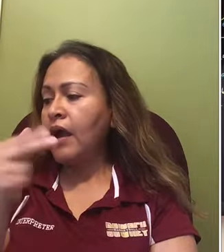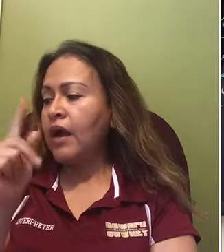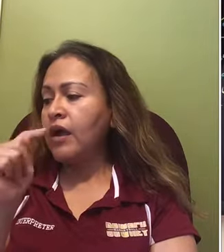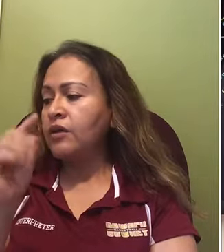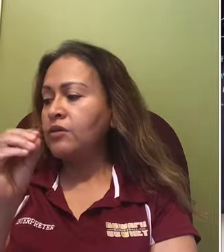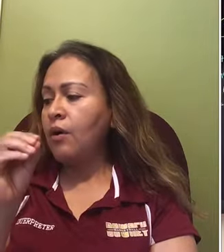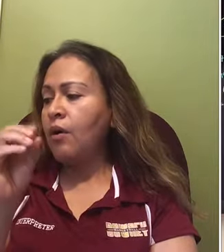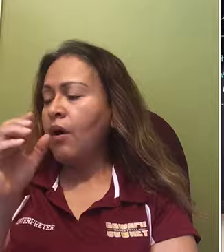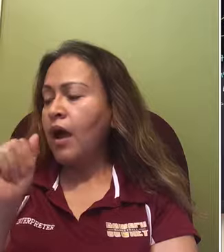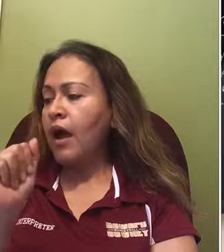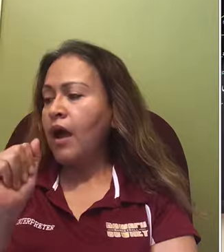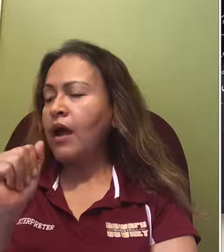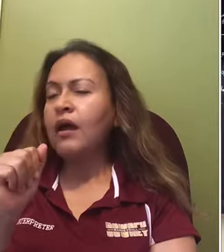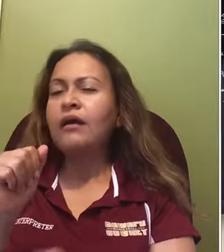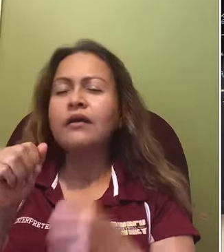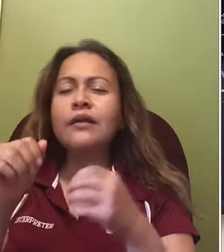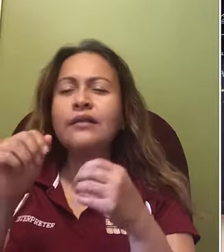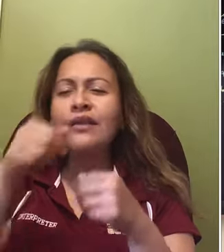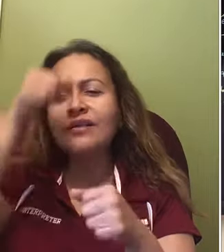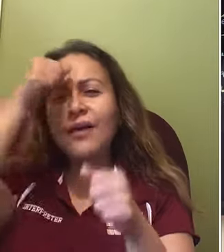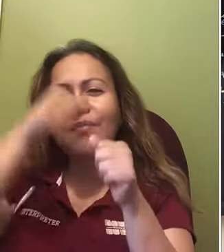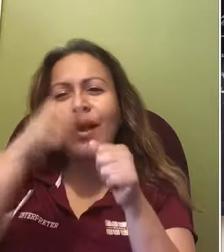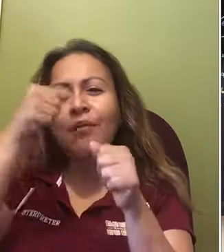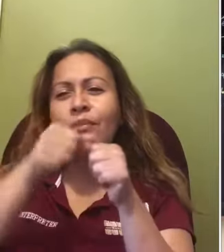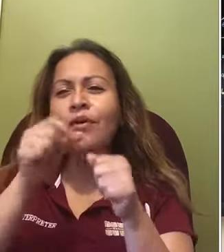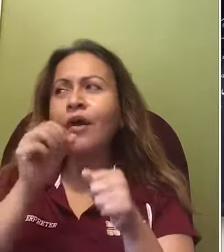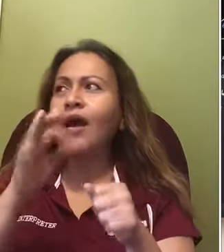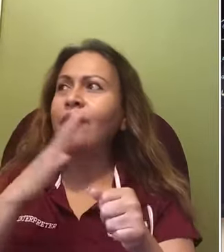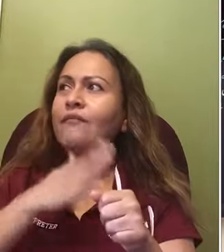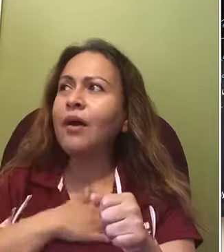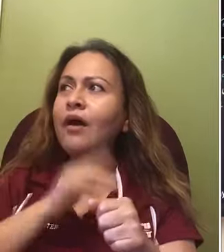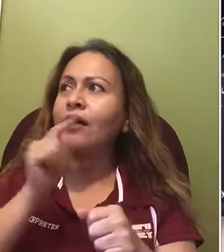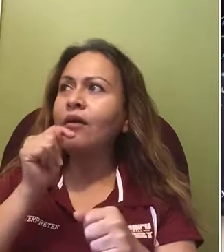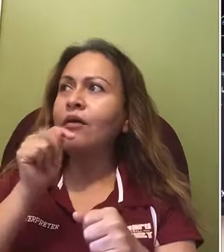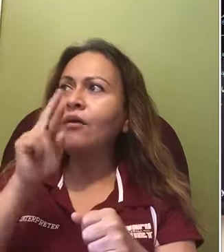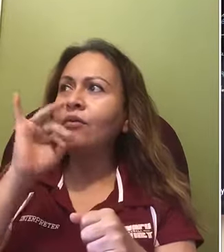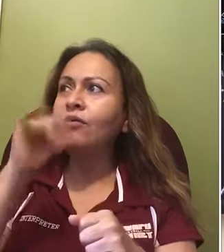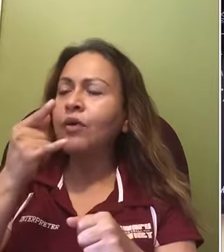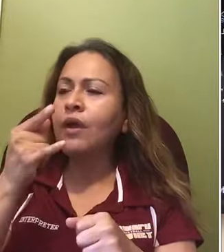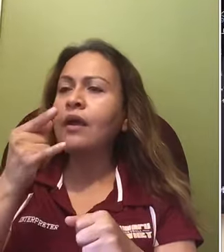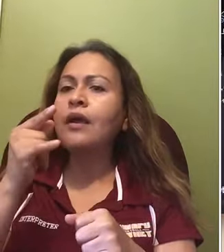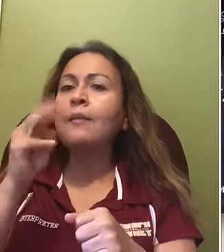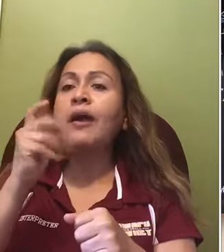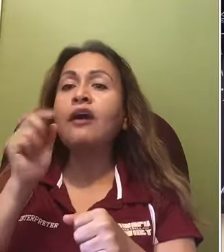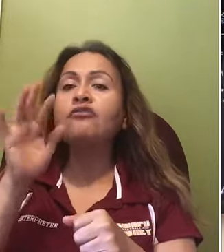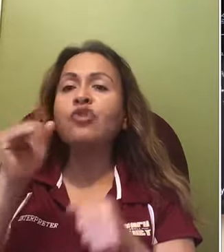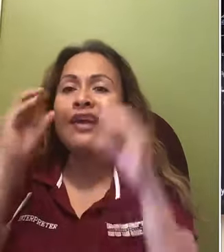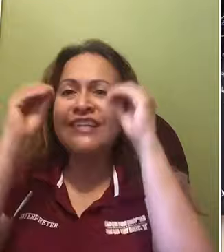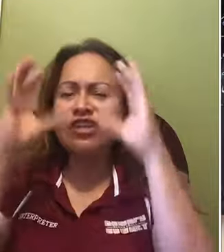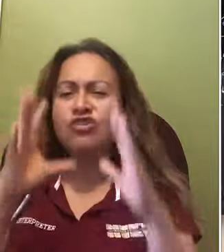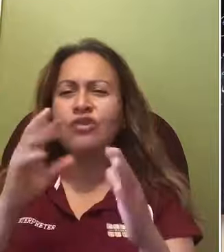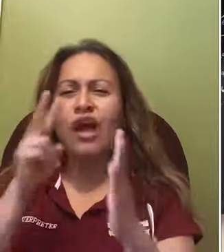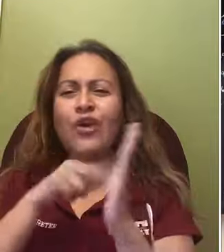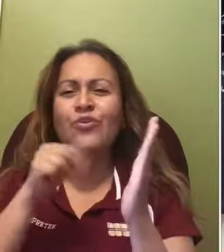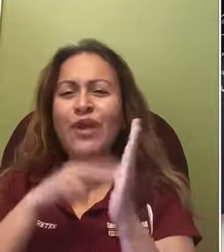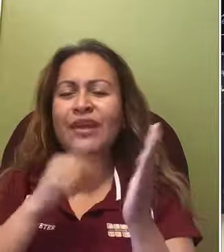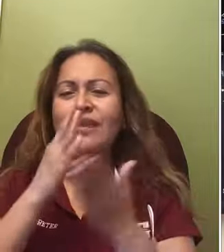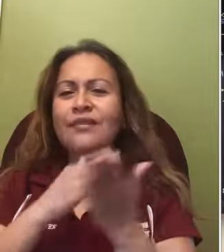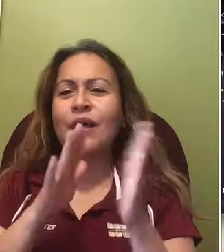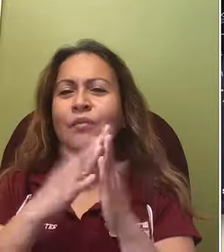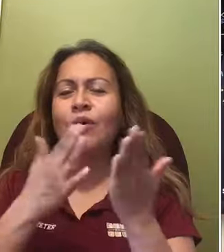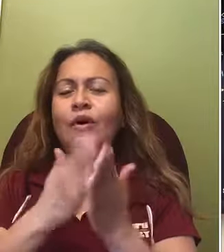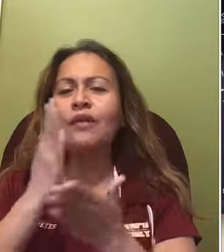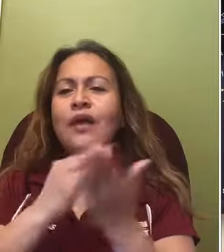SOHCAHTOA. I have these vague memories of my trigonometry teacher. Maybe I read it in some book, I don't know, about some type of